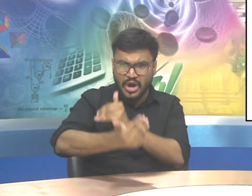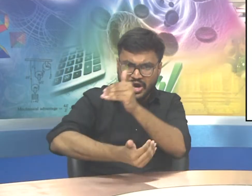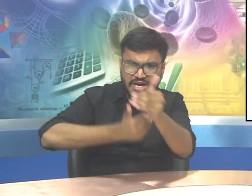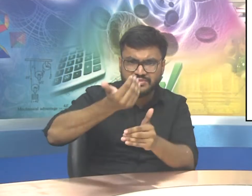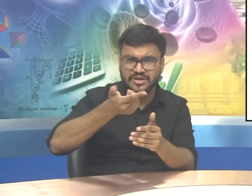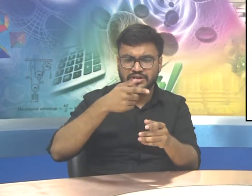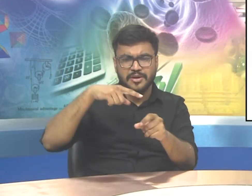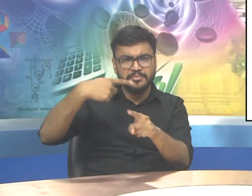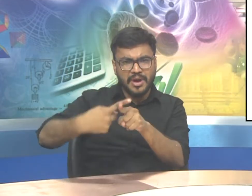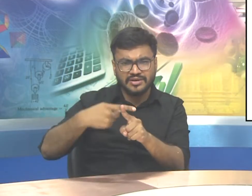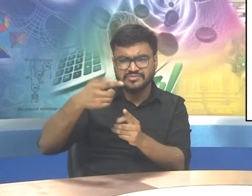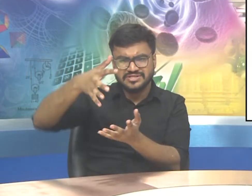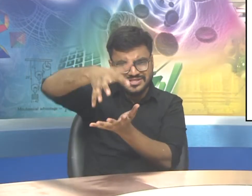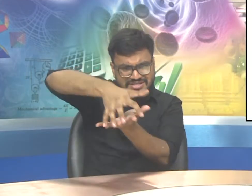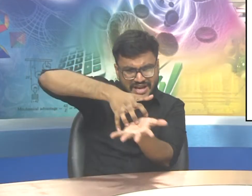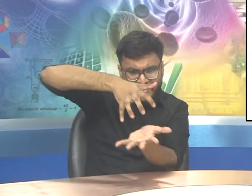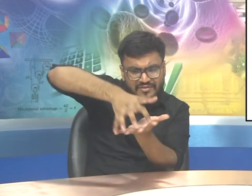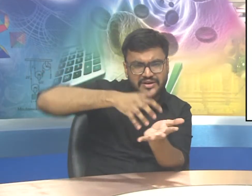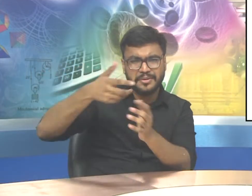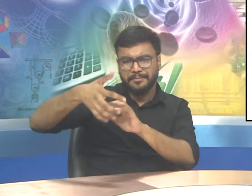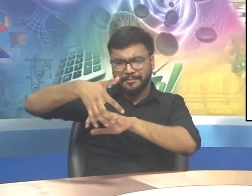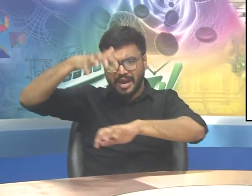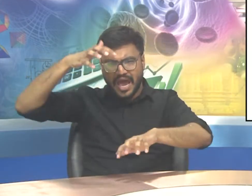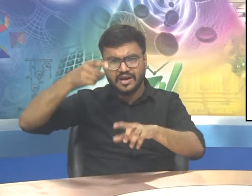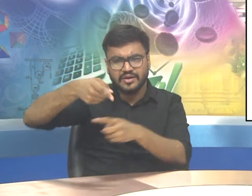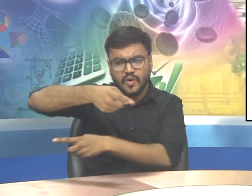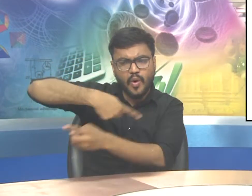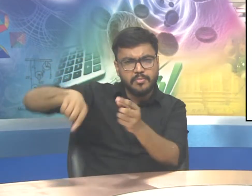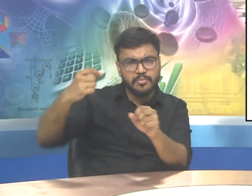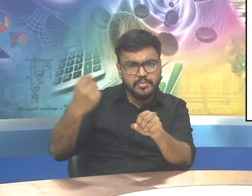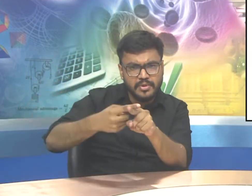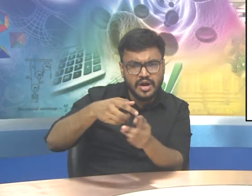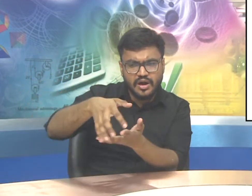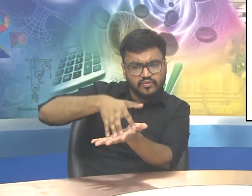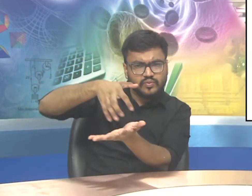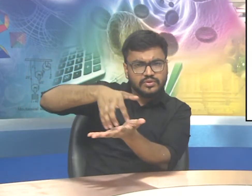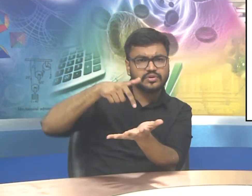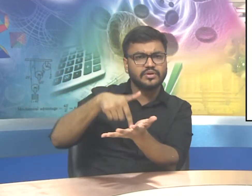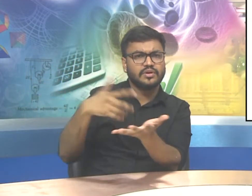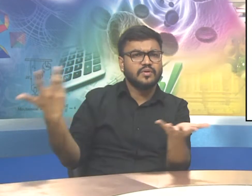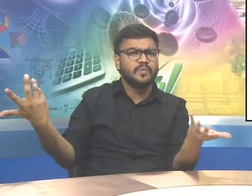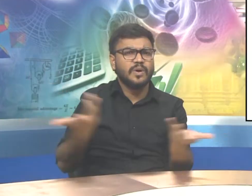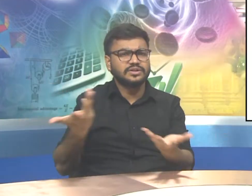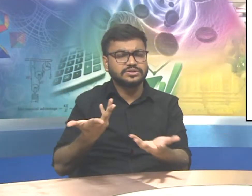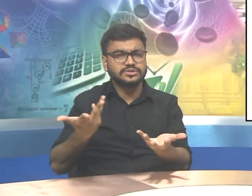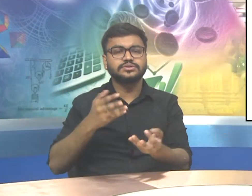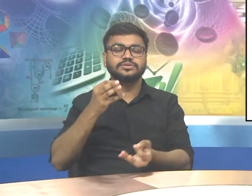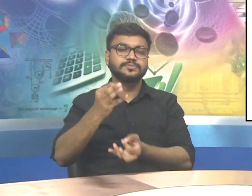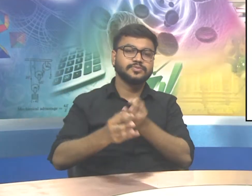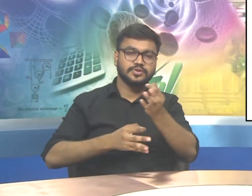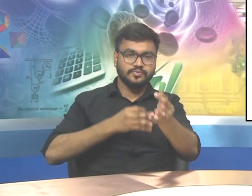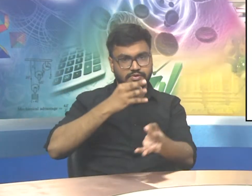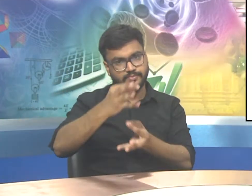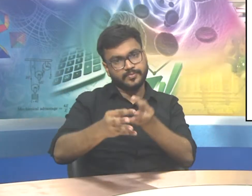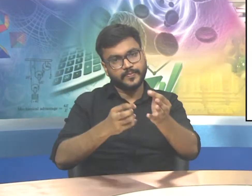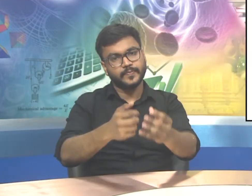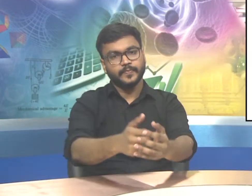And also we discuss the origin and evolution of agriculture,